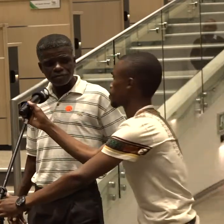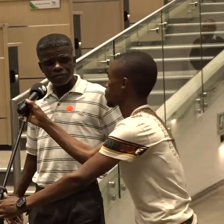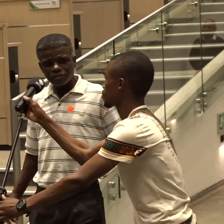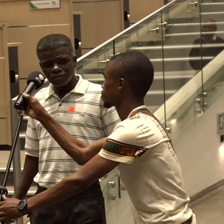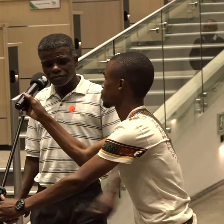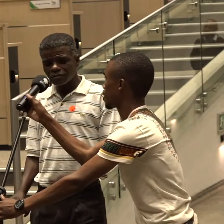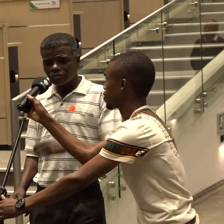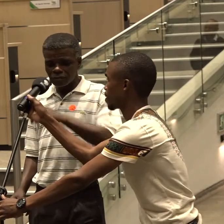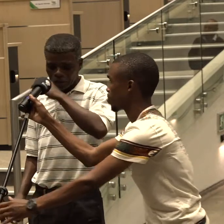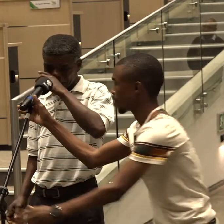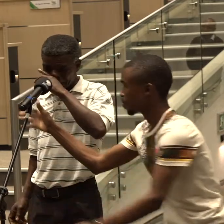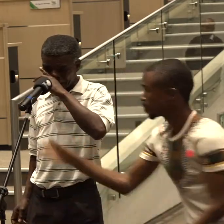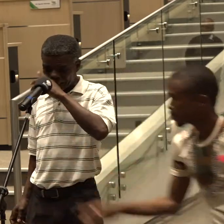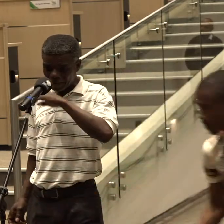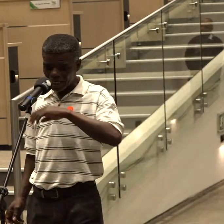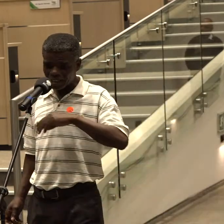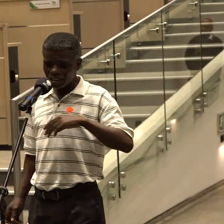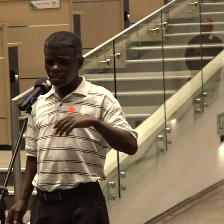foreign